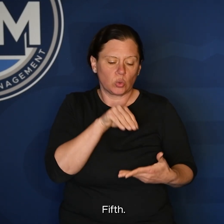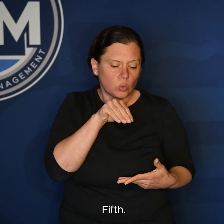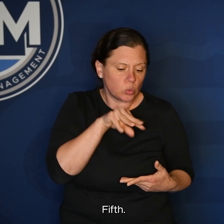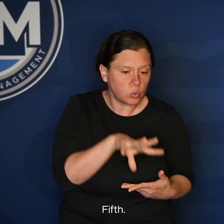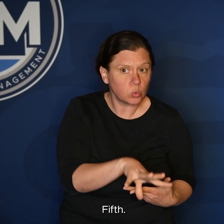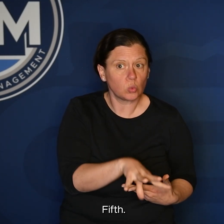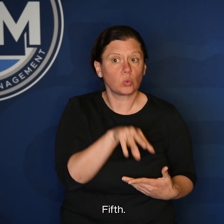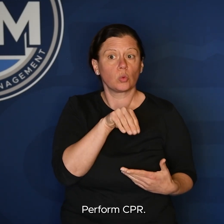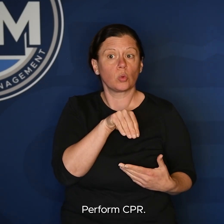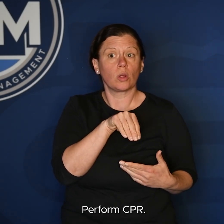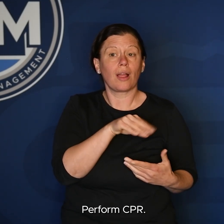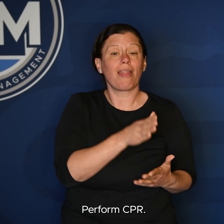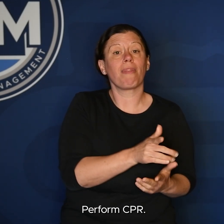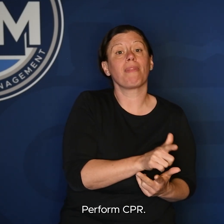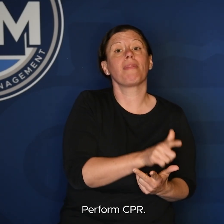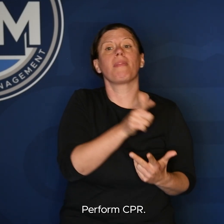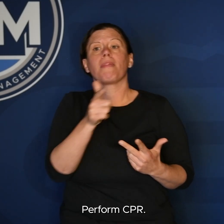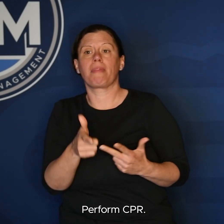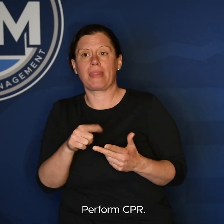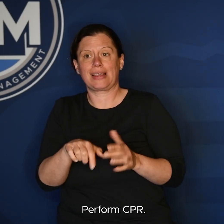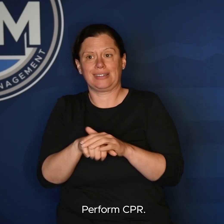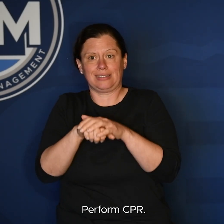Fifth, perform CPR.